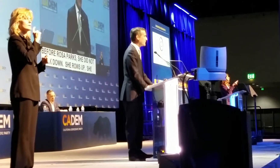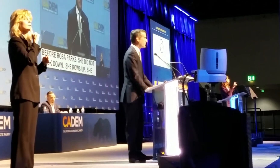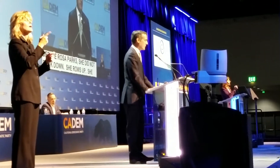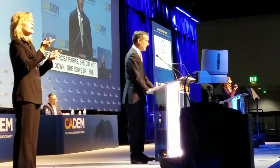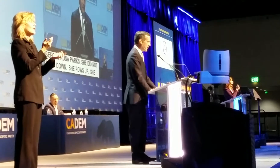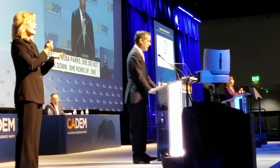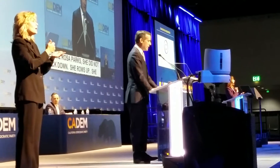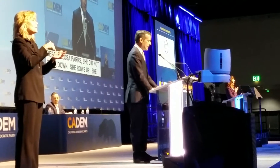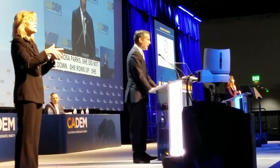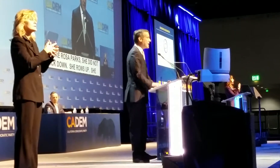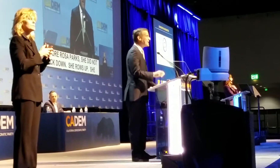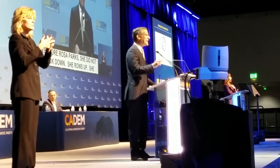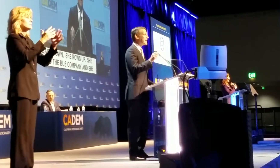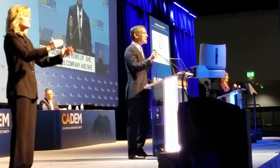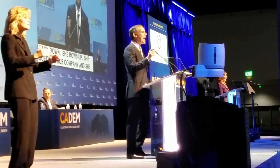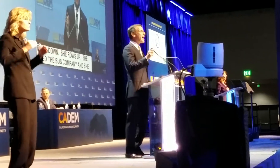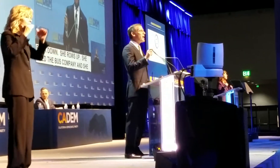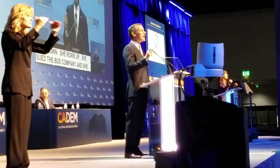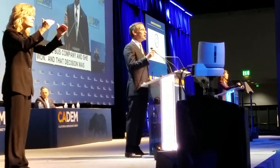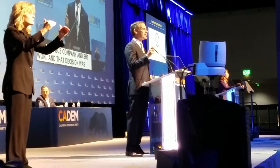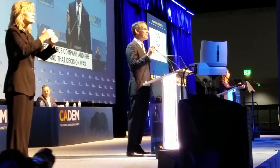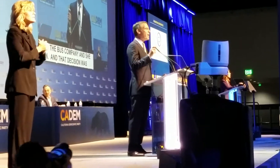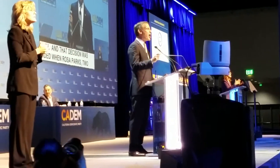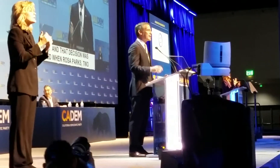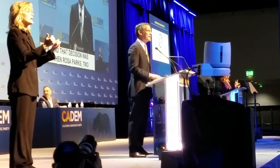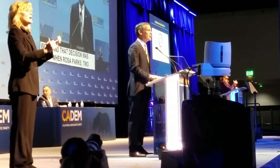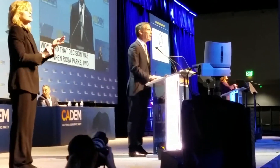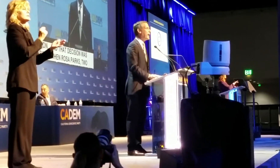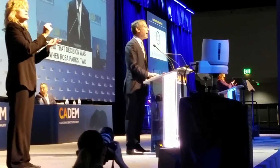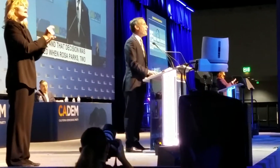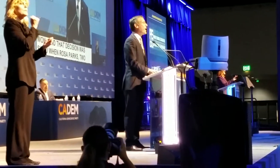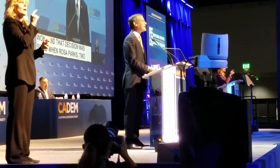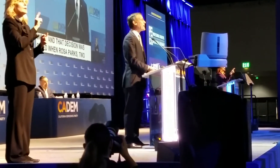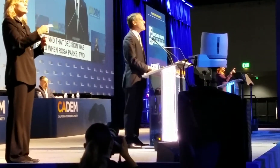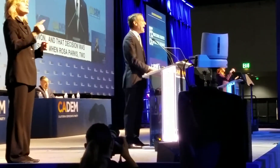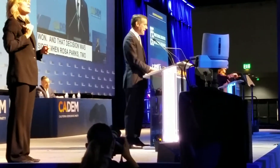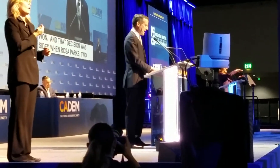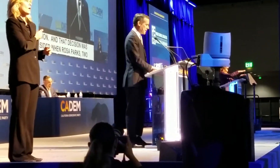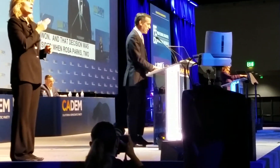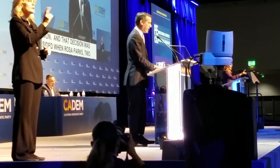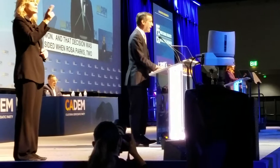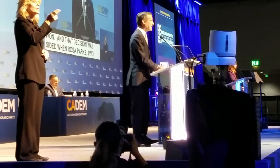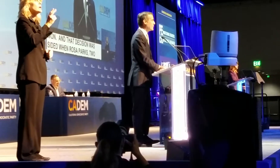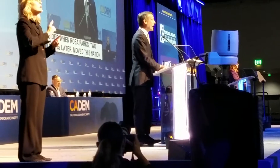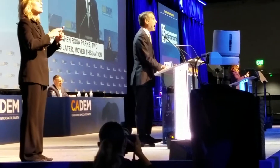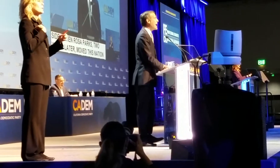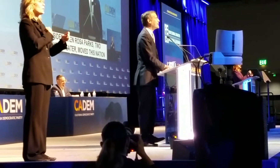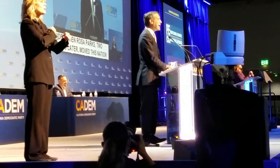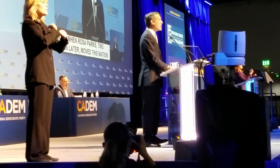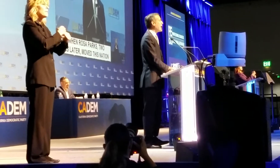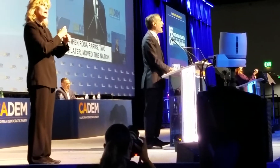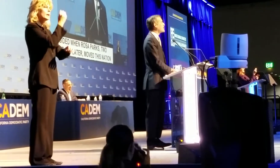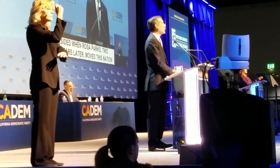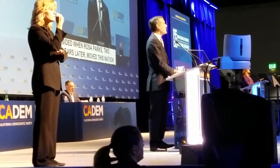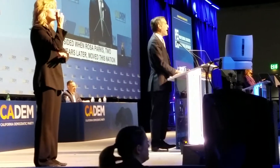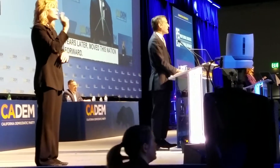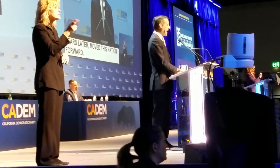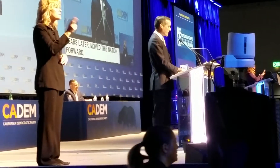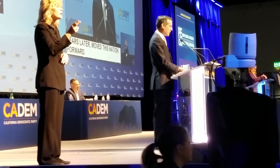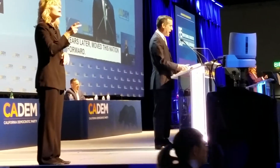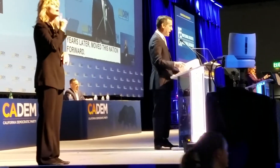forward. This is a time not just to mark history, but to make history. And Democrats